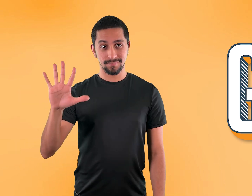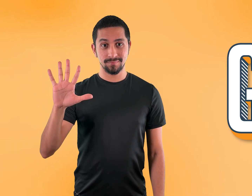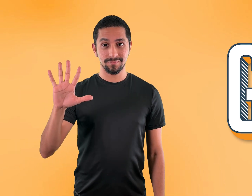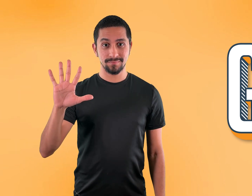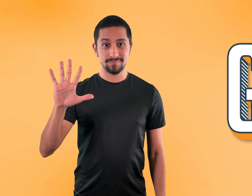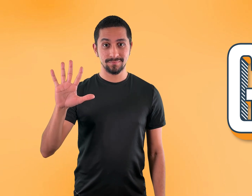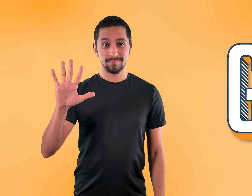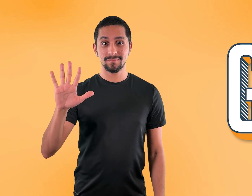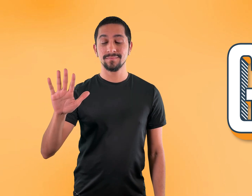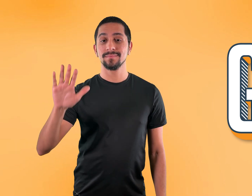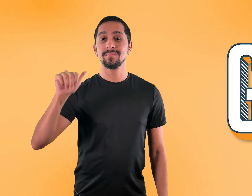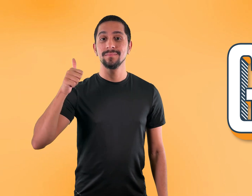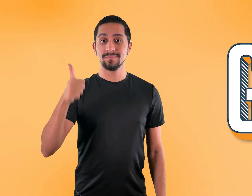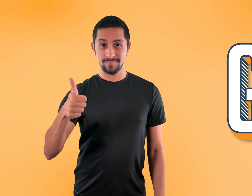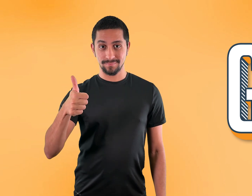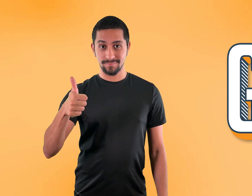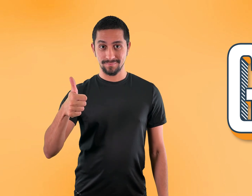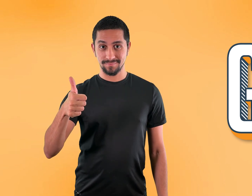out your thumb